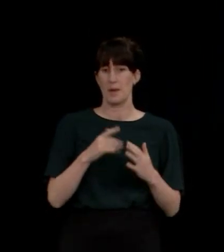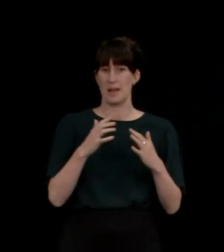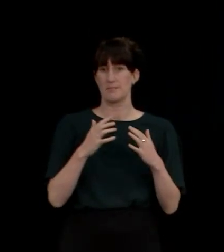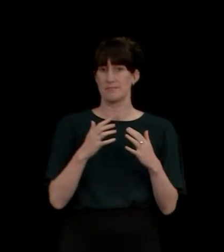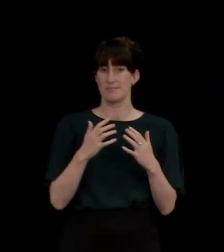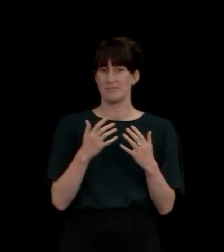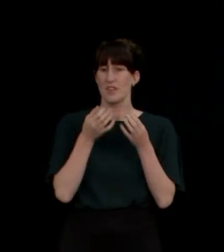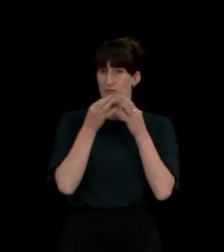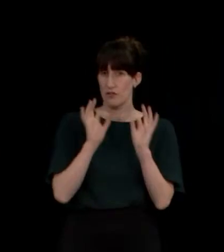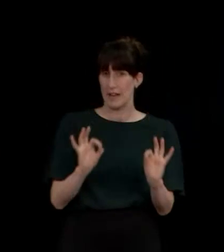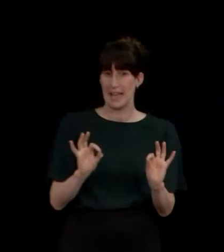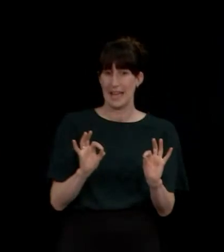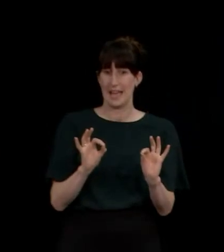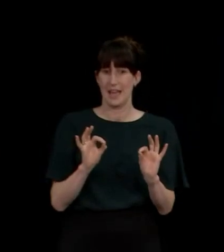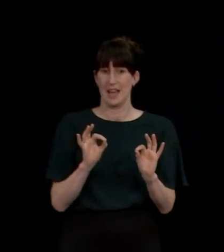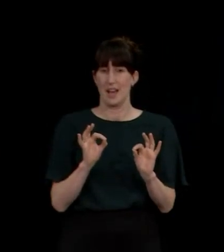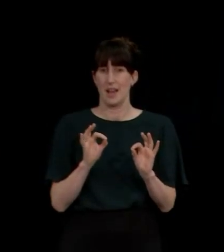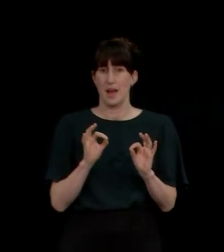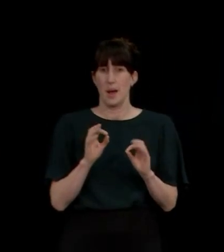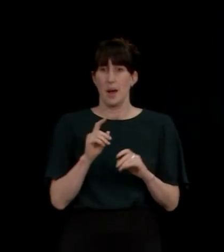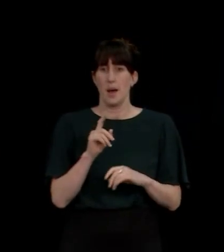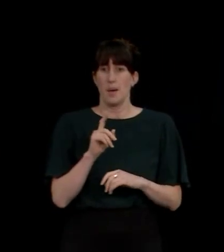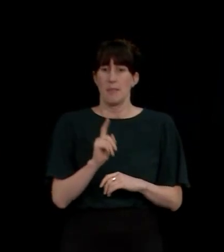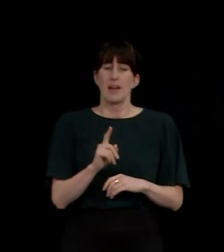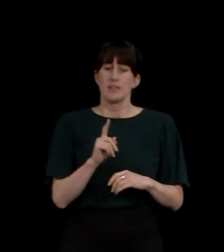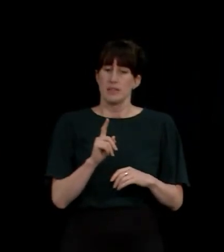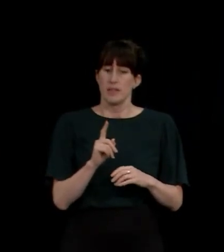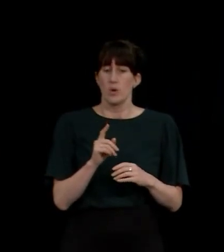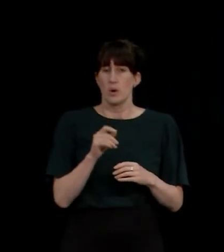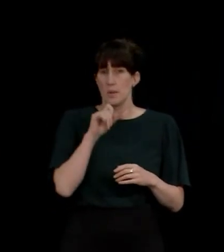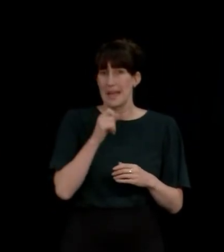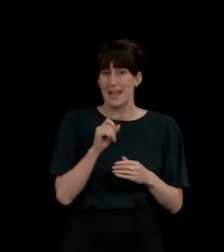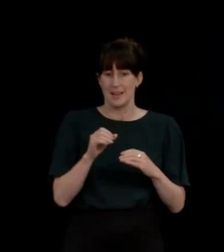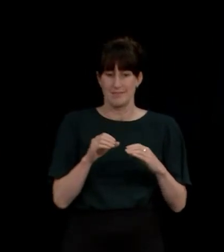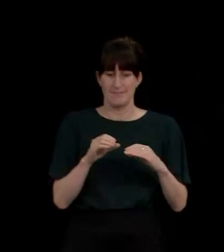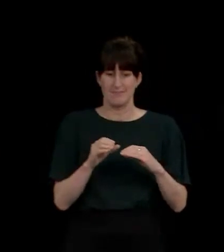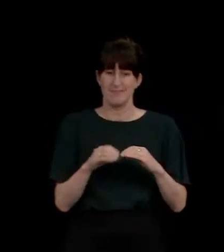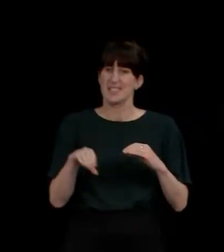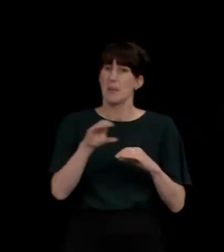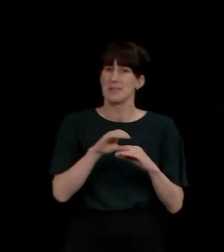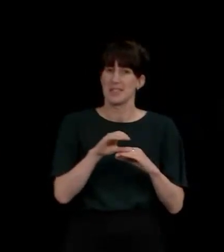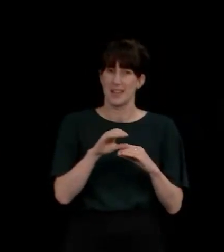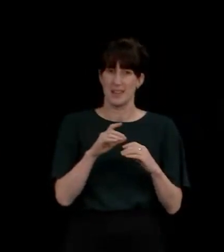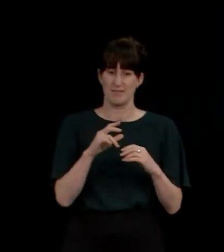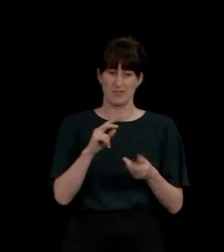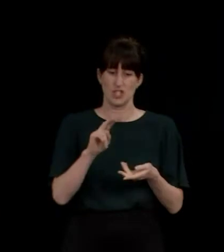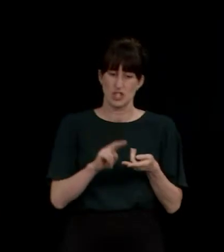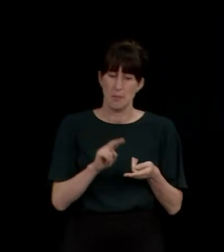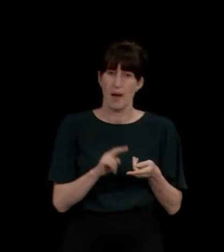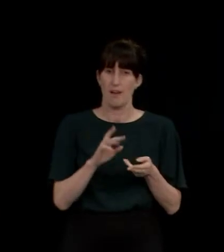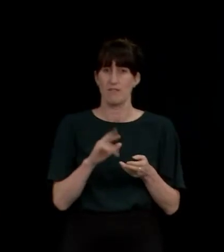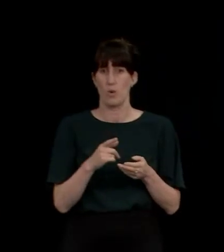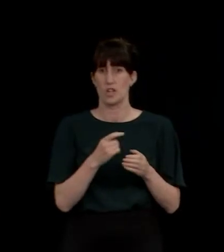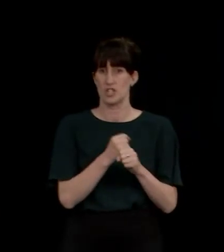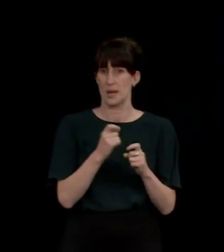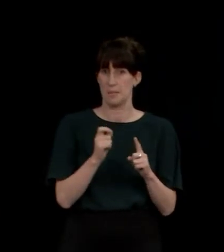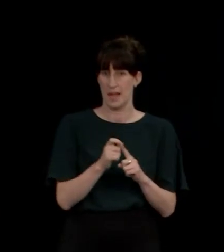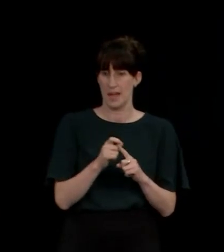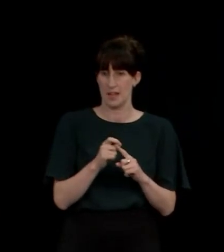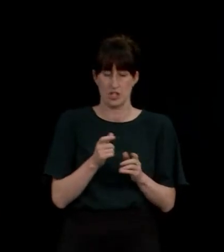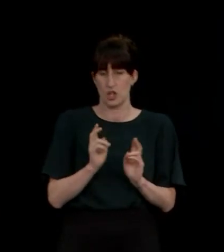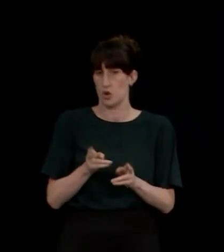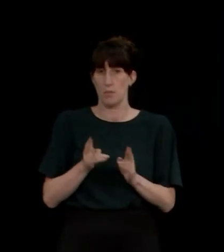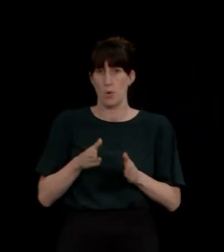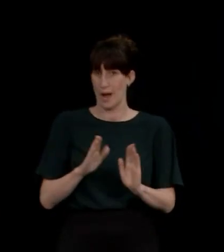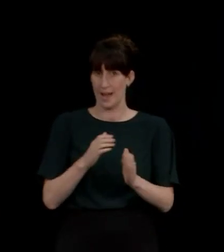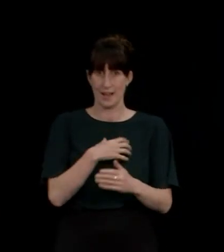in terms of accessing general practice, the usual subsidies that are there that the government provides for people to access general practice. Yes, I did say